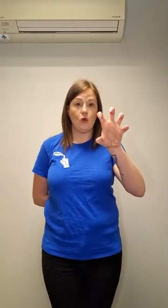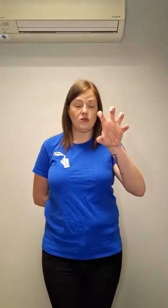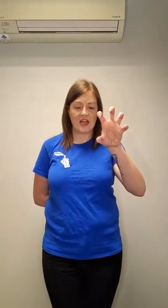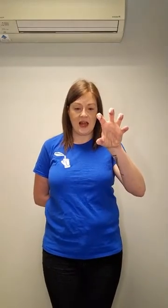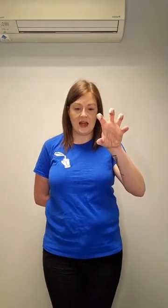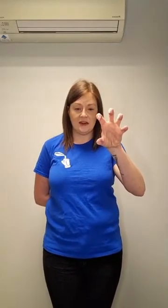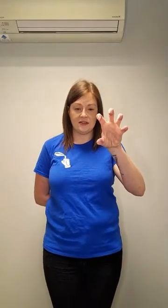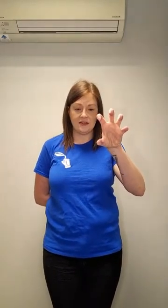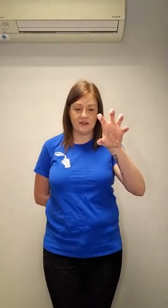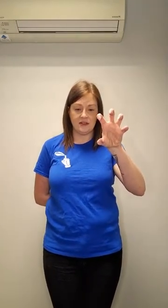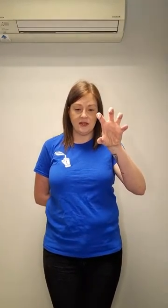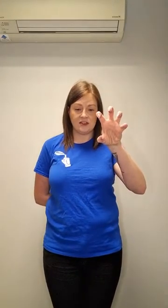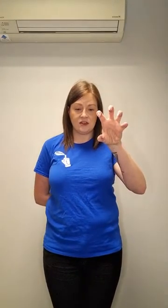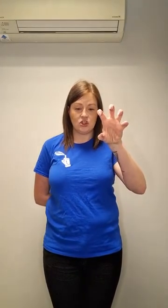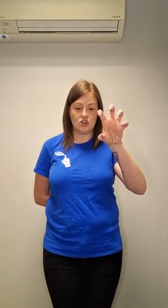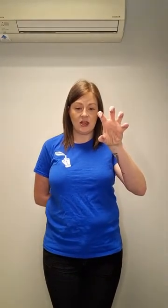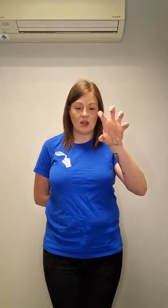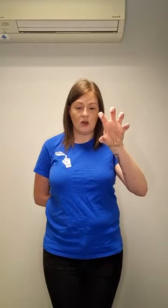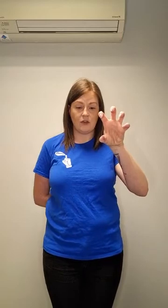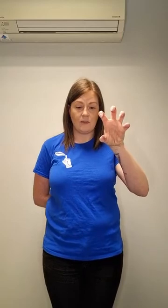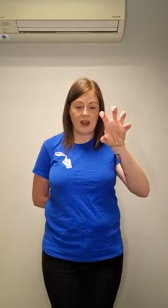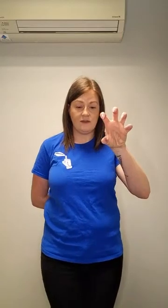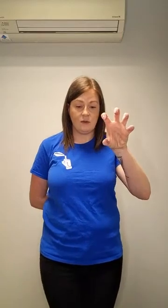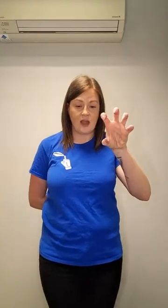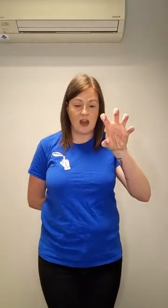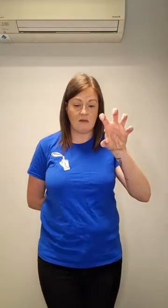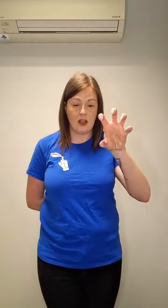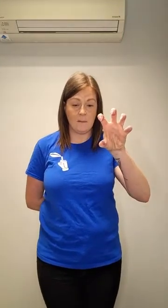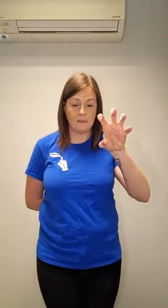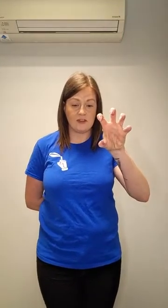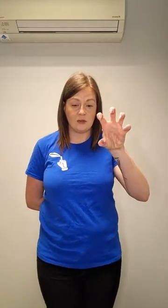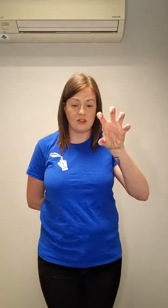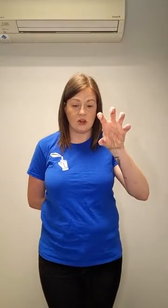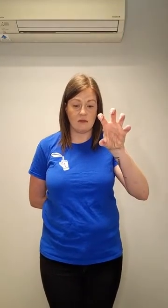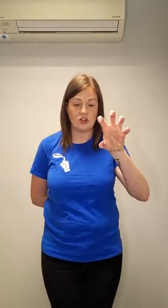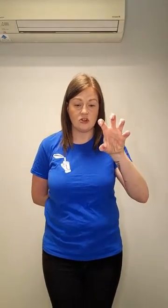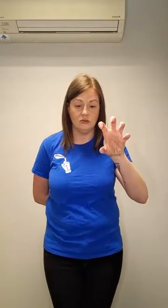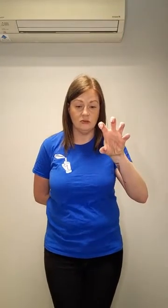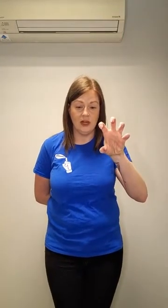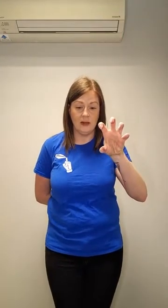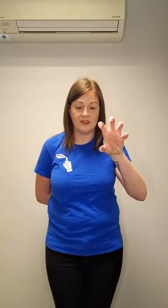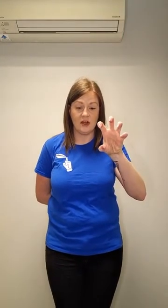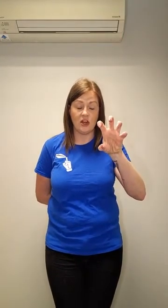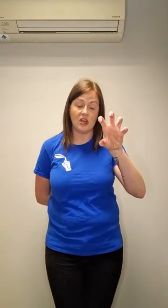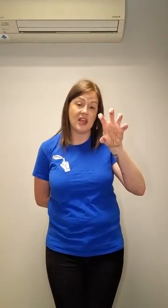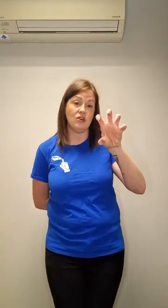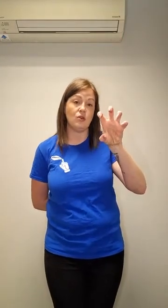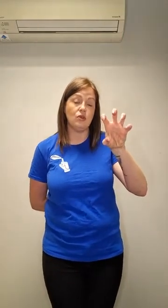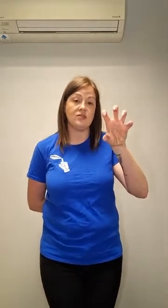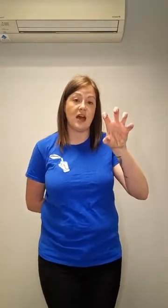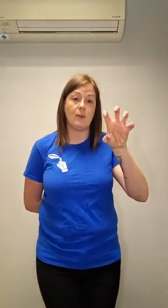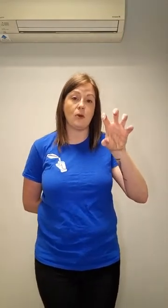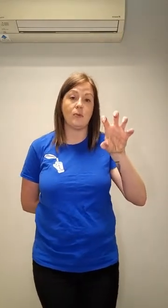clawed hand. It's going to shake over the painful area. So it's a directional sign. And again, you use that